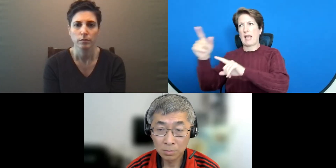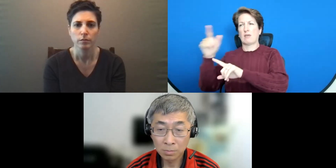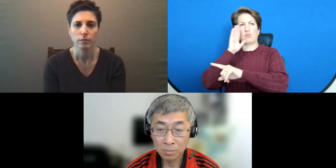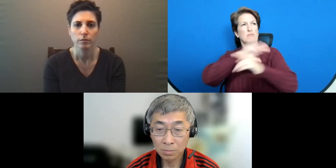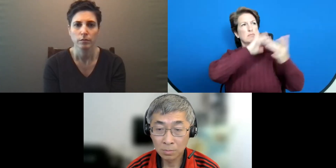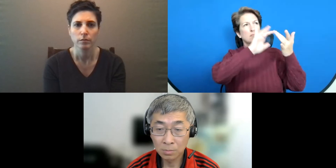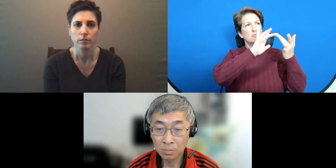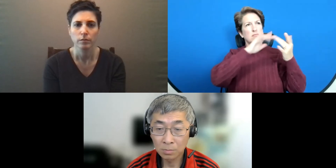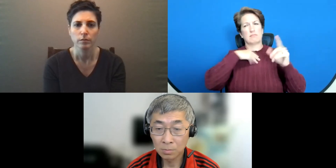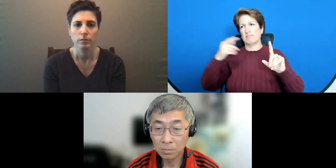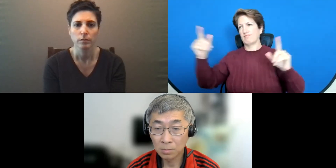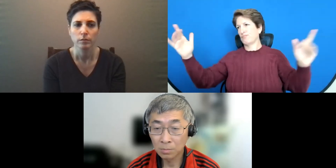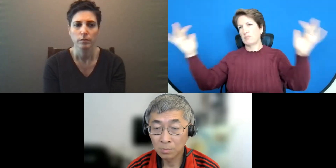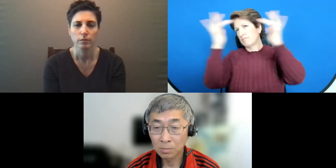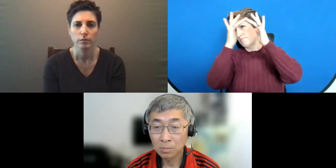putting the